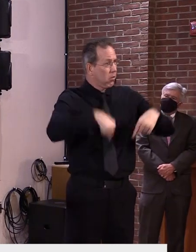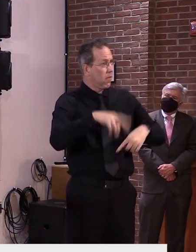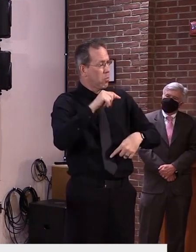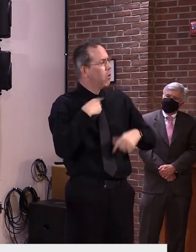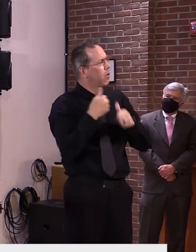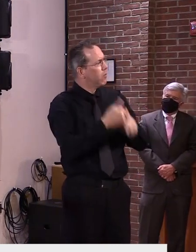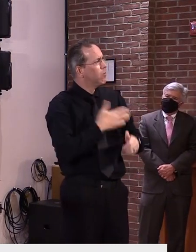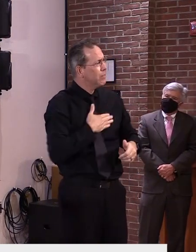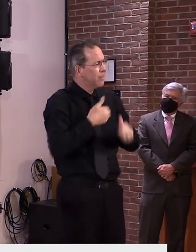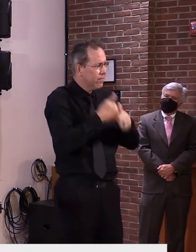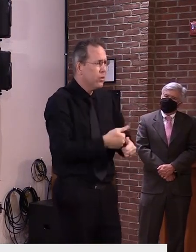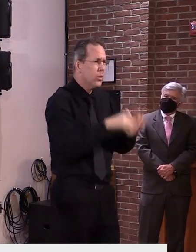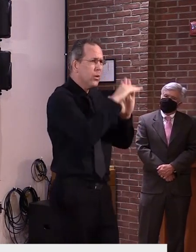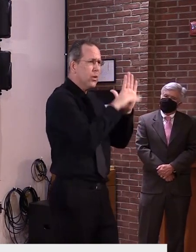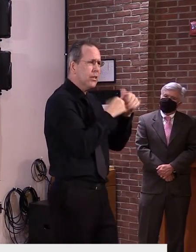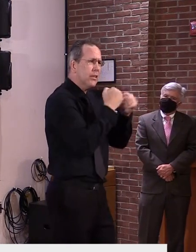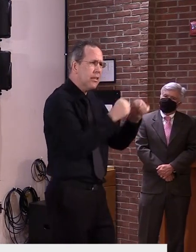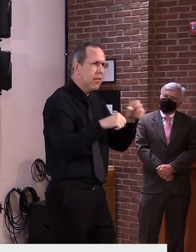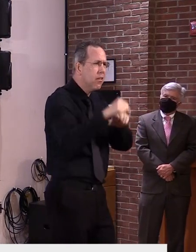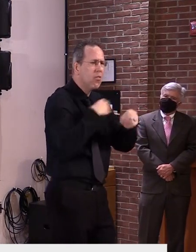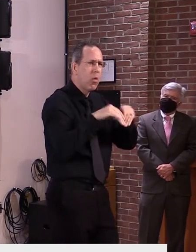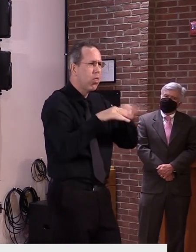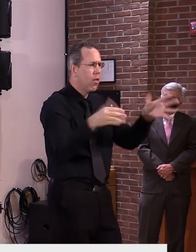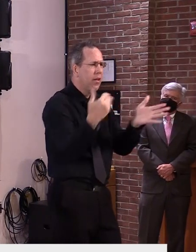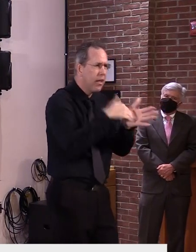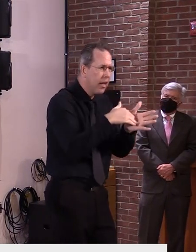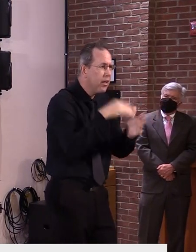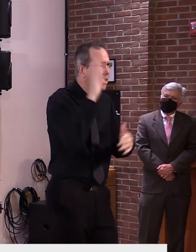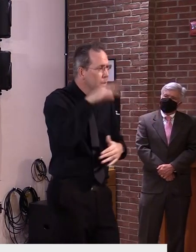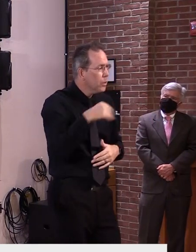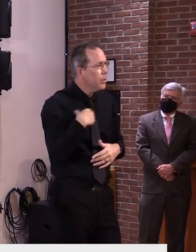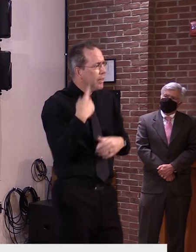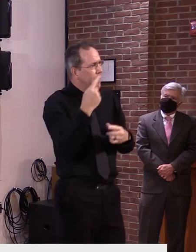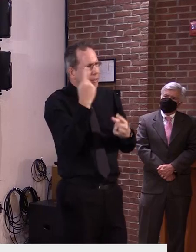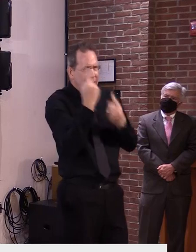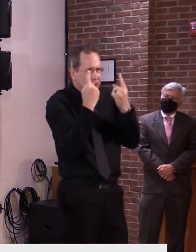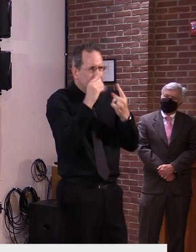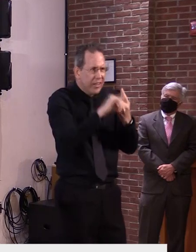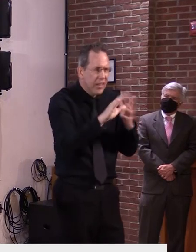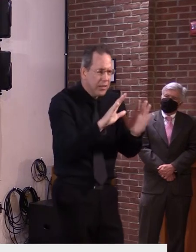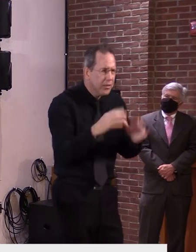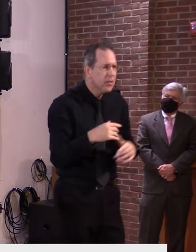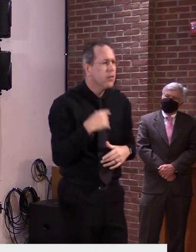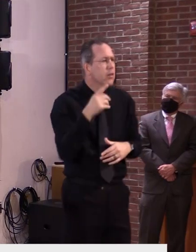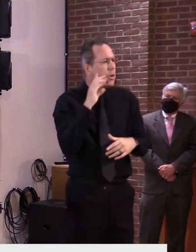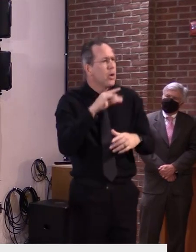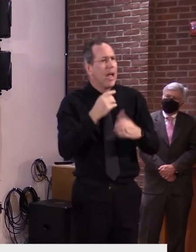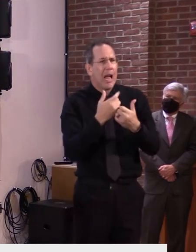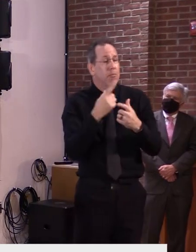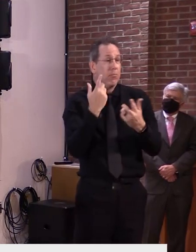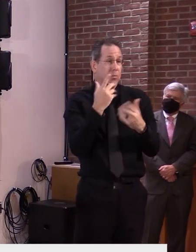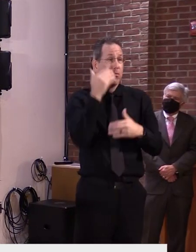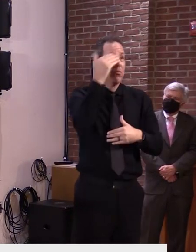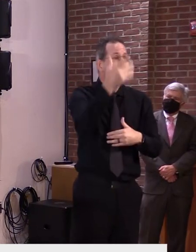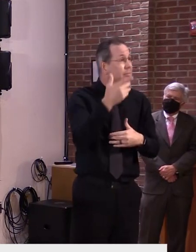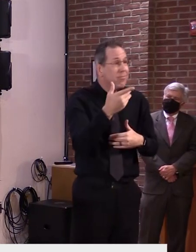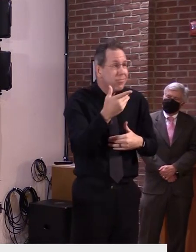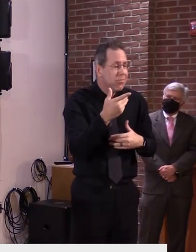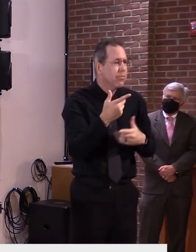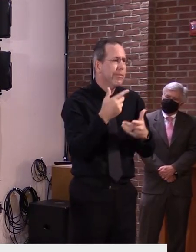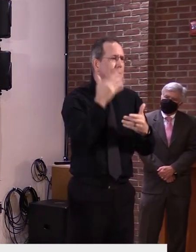students, we're looking at methods and strategies that will help prevent increases that exceed our ability to contain spread.